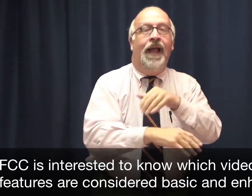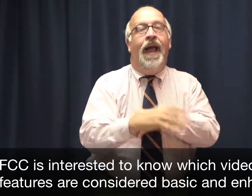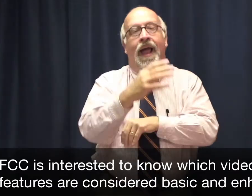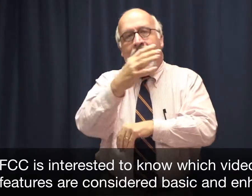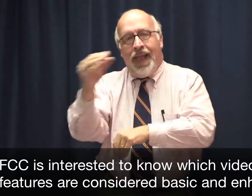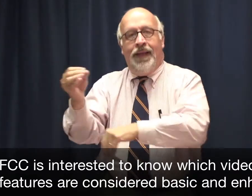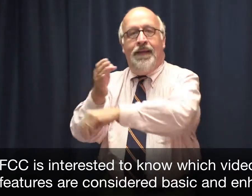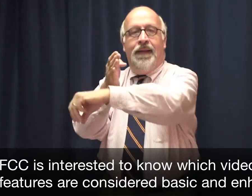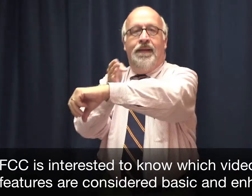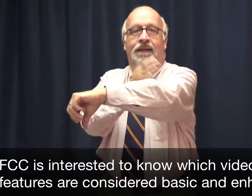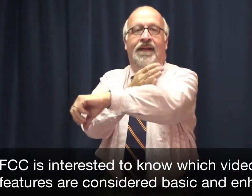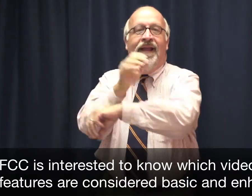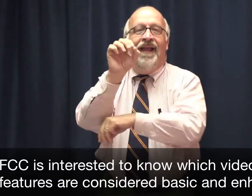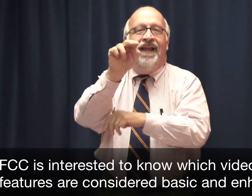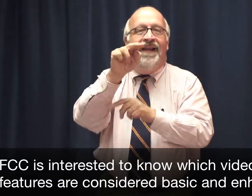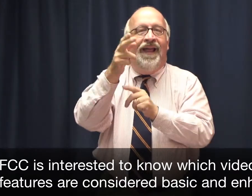basic and enhanced.